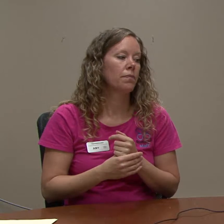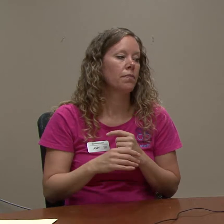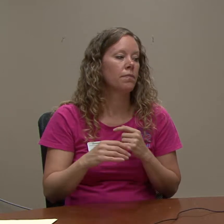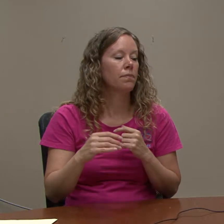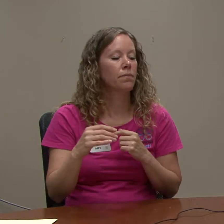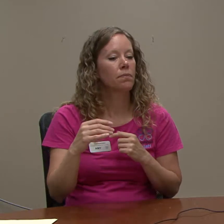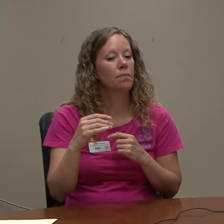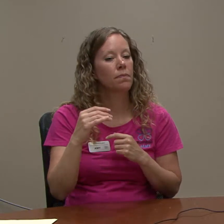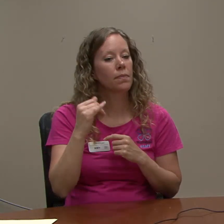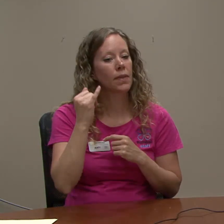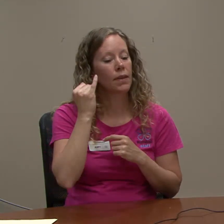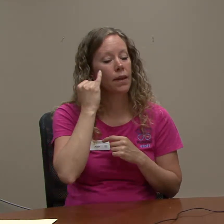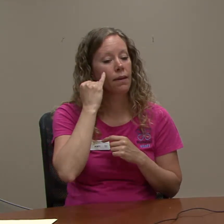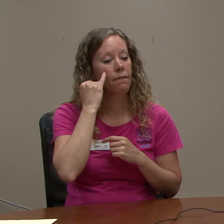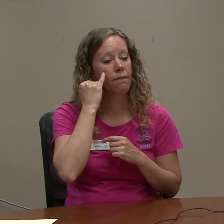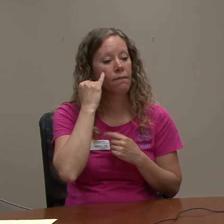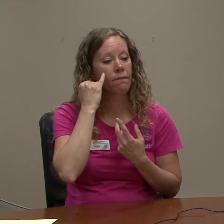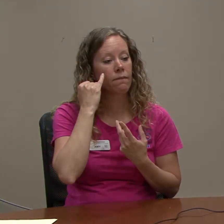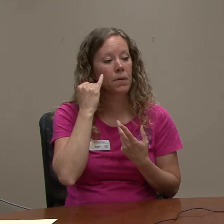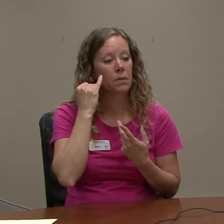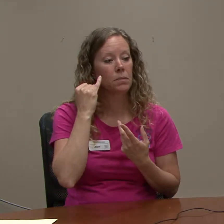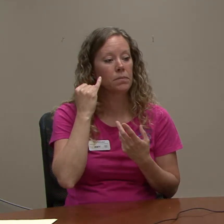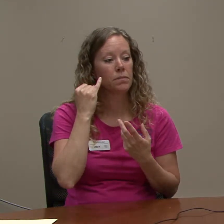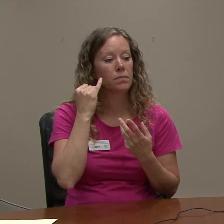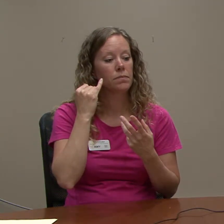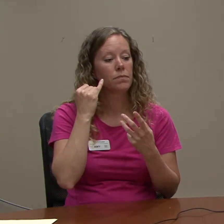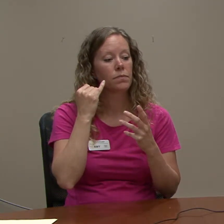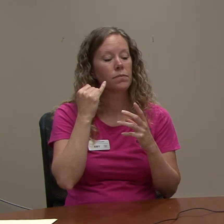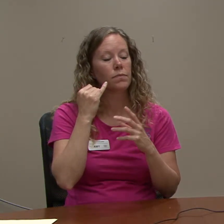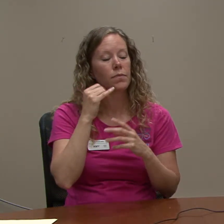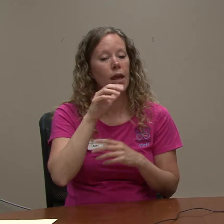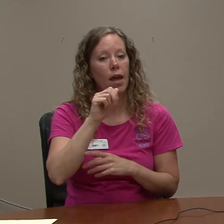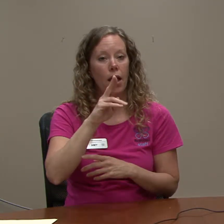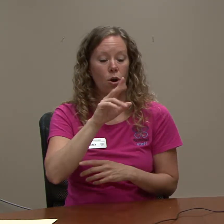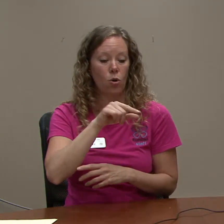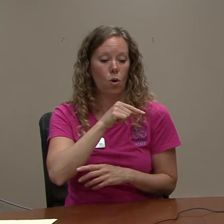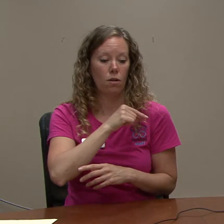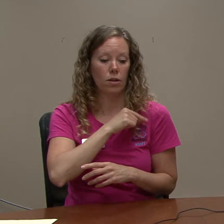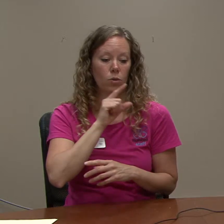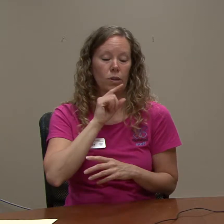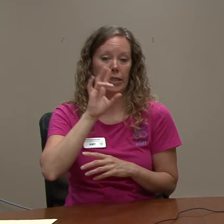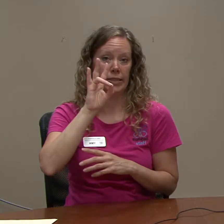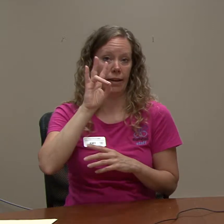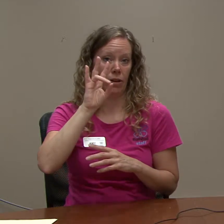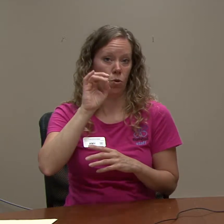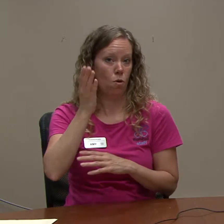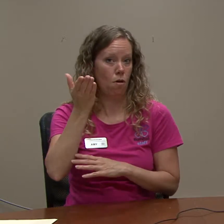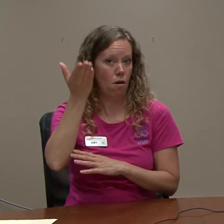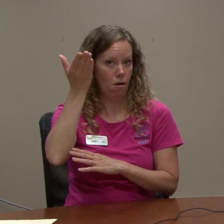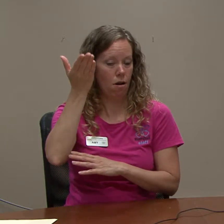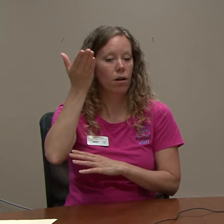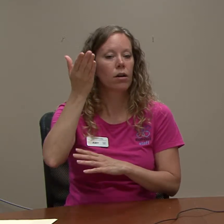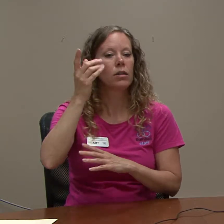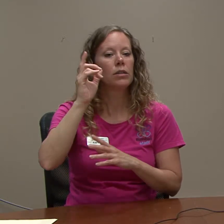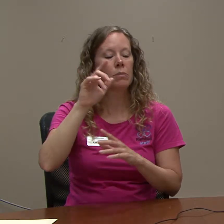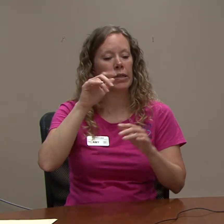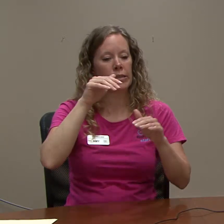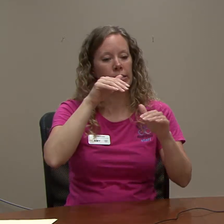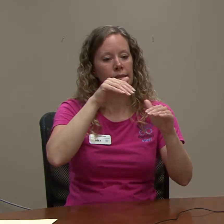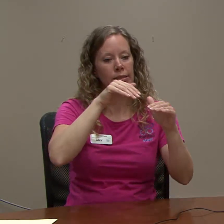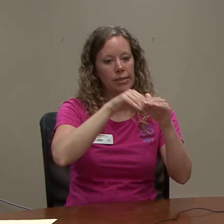not happen if the air quality is 7 or higher. All residents must remain